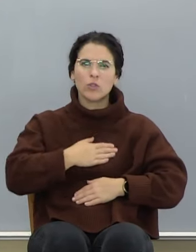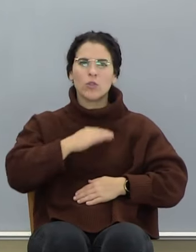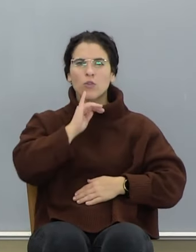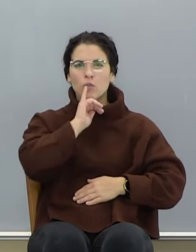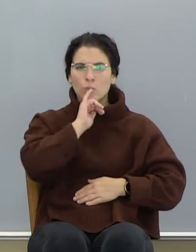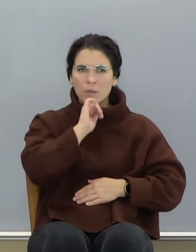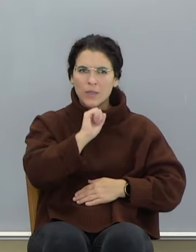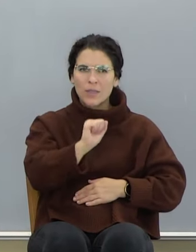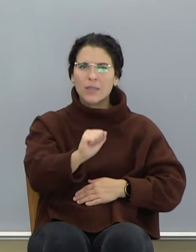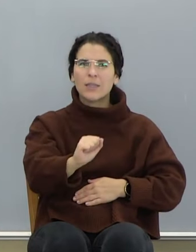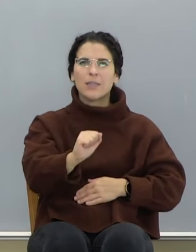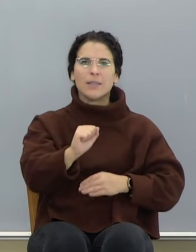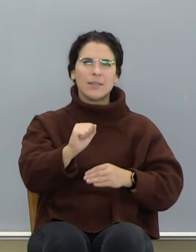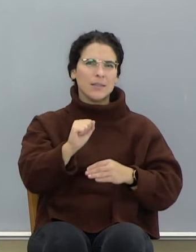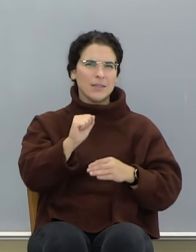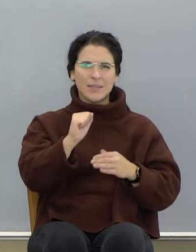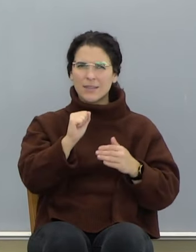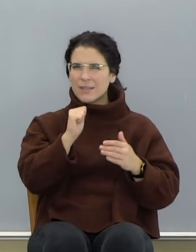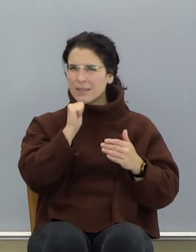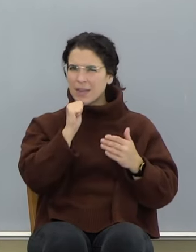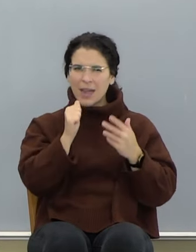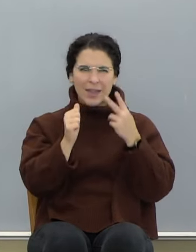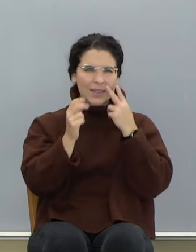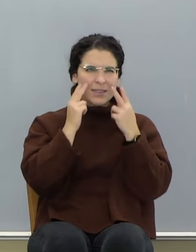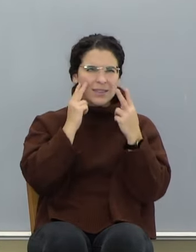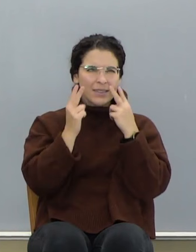is this unseen